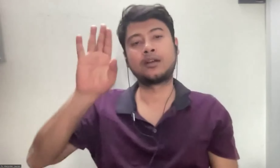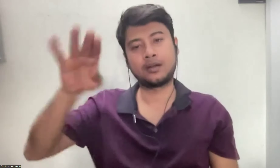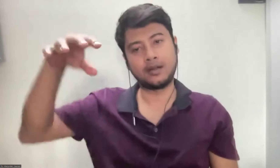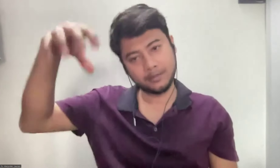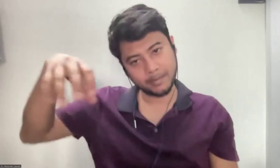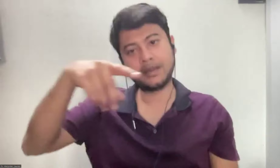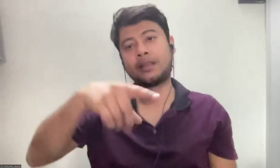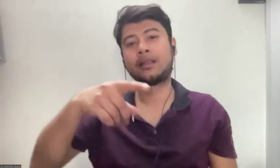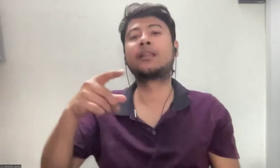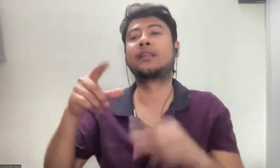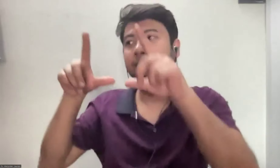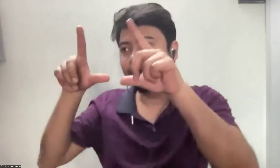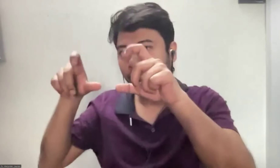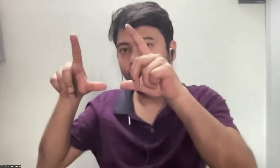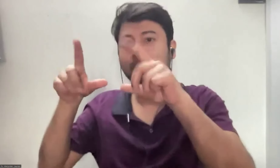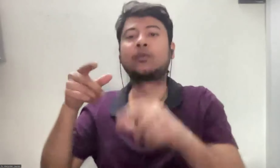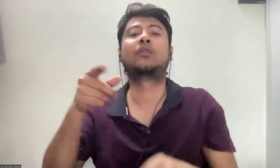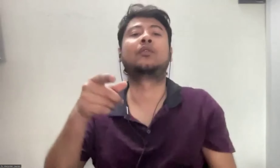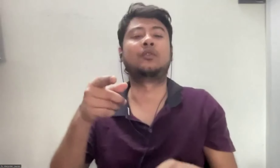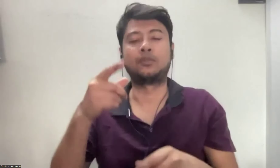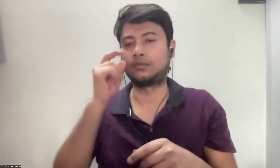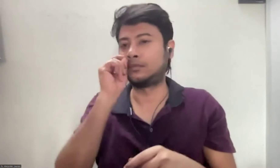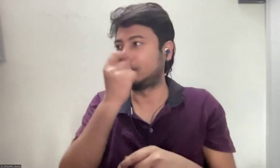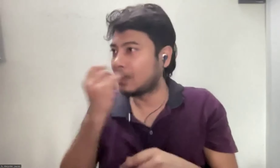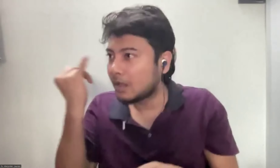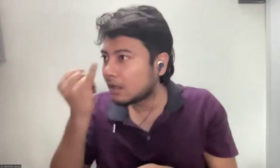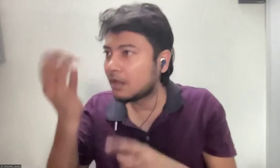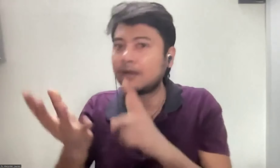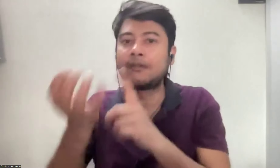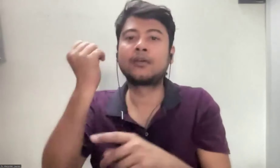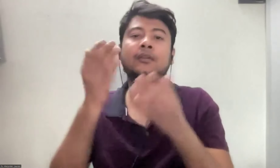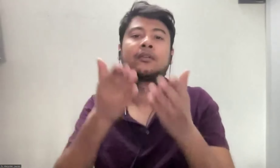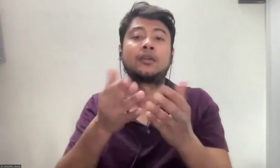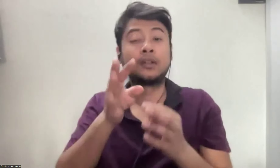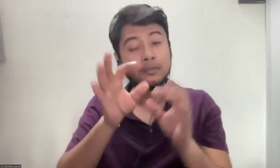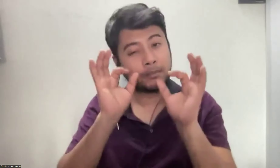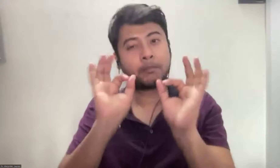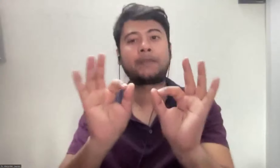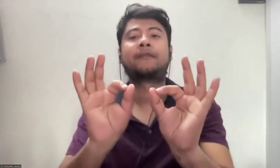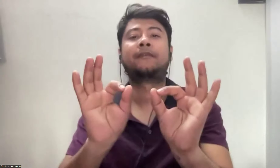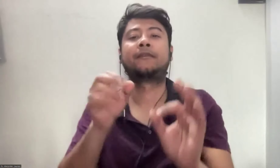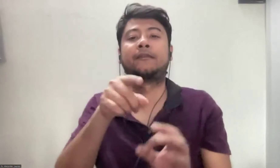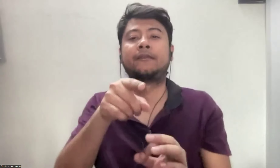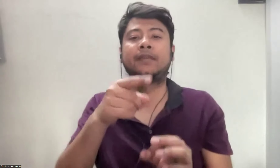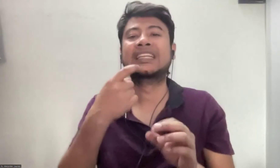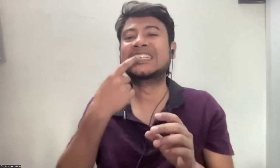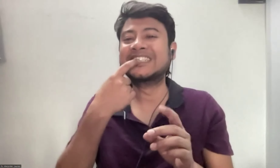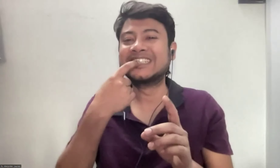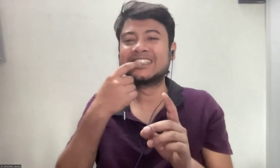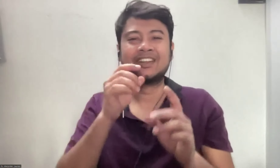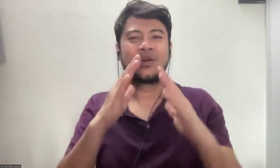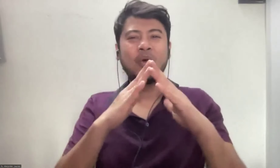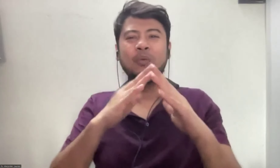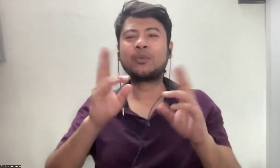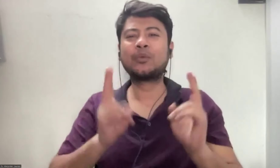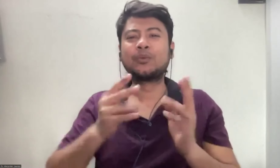a picture from there. So this is like the ideal situation. This is how we should try to be at